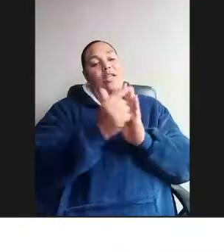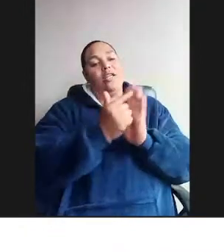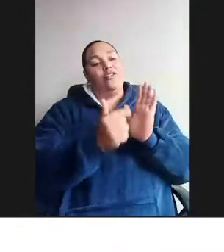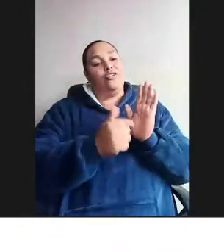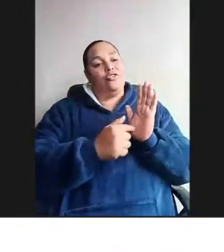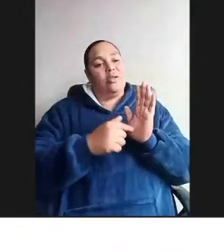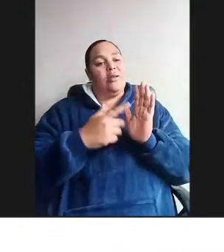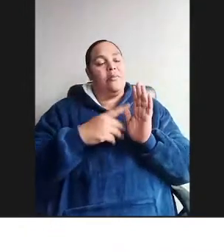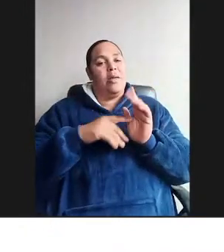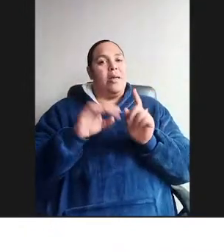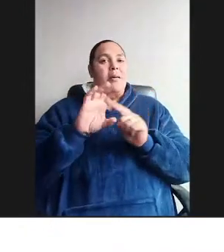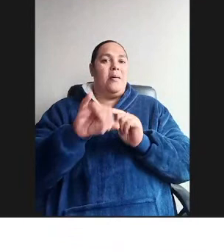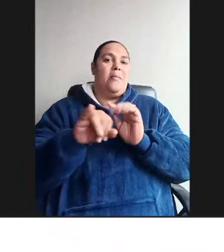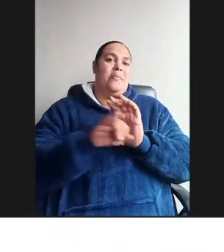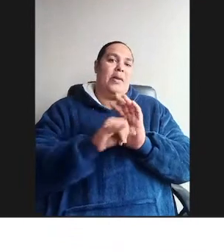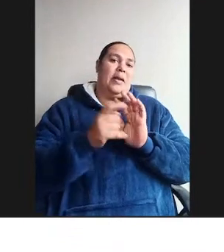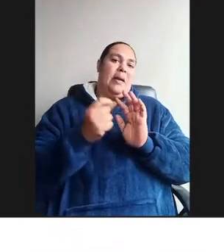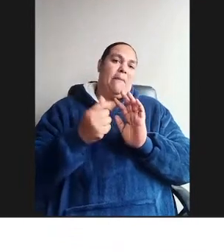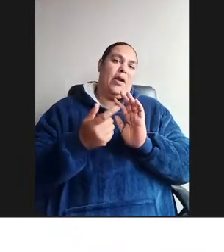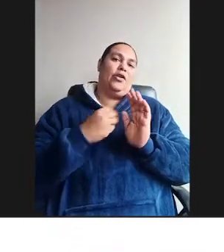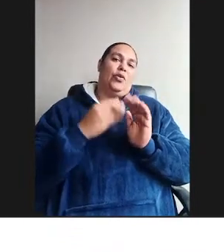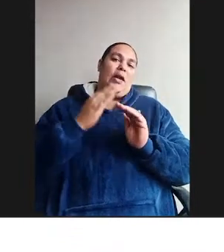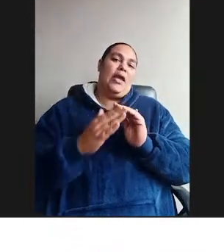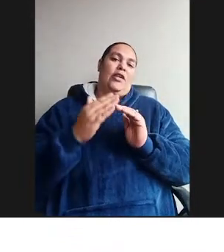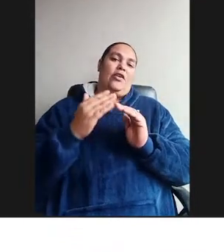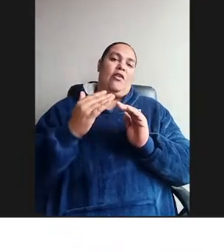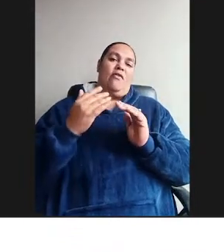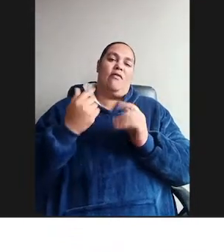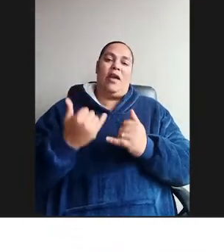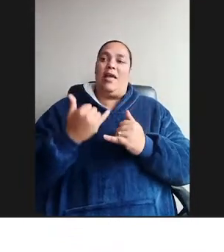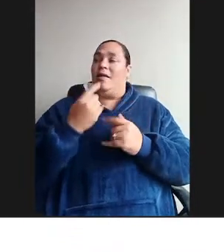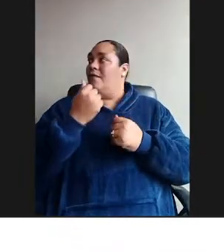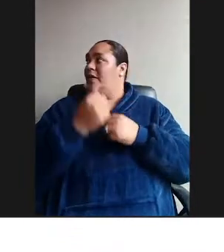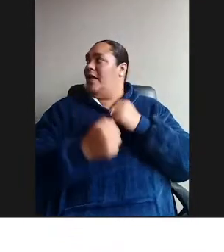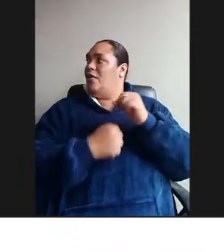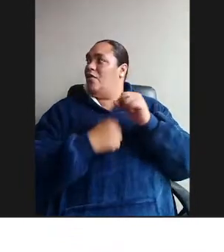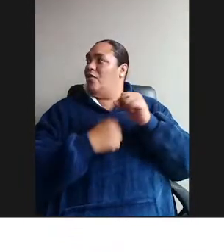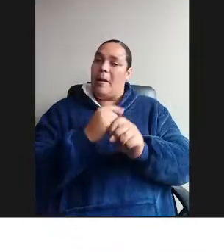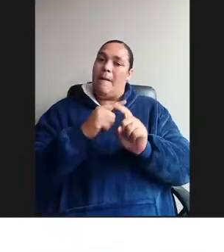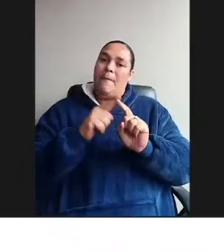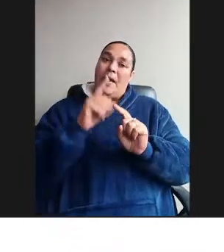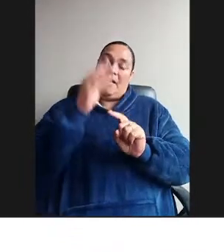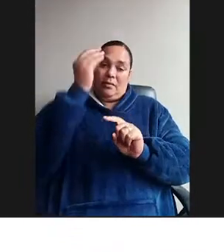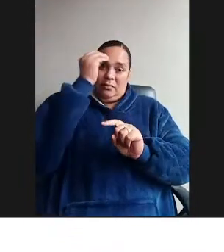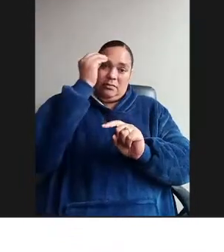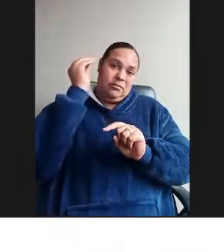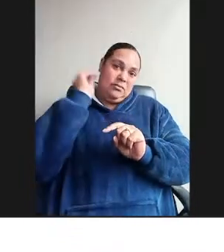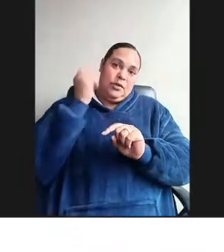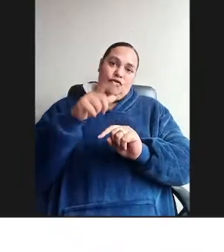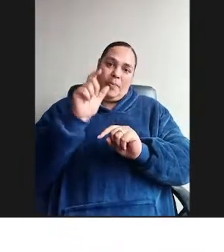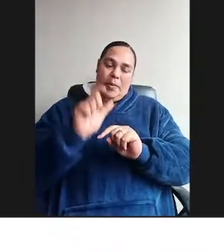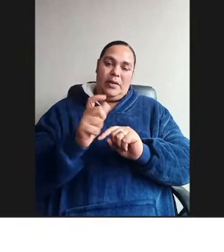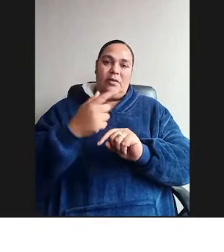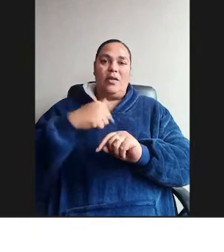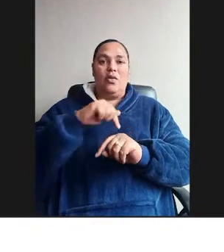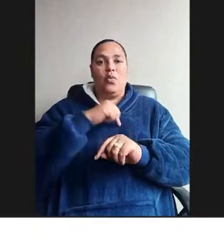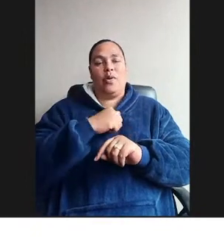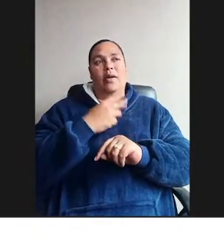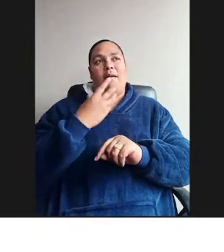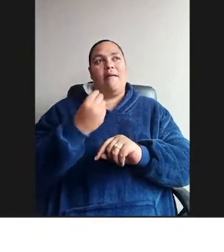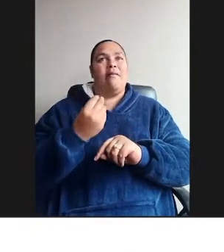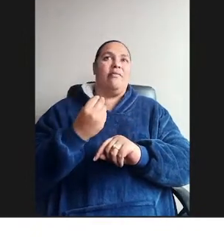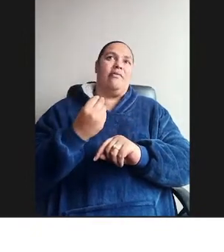bit towards the end of the current financial year. With that in mind, Chairperson, we